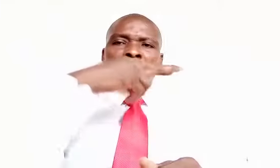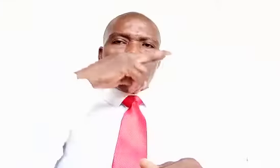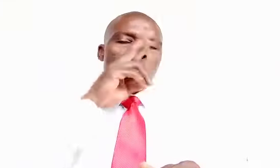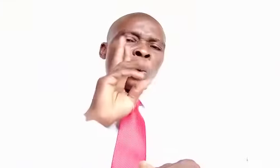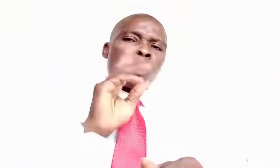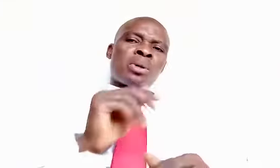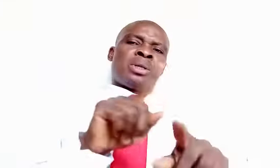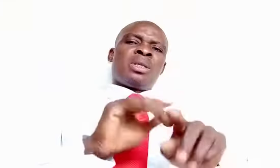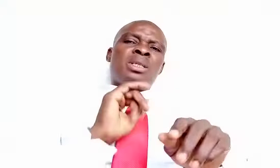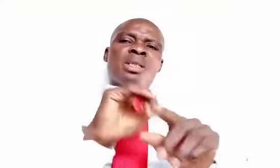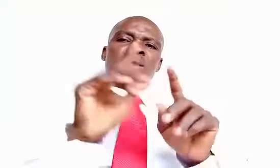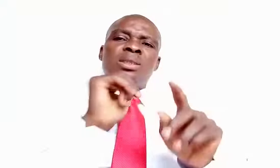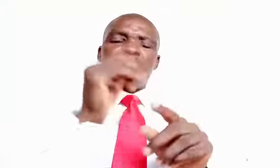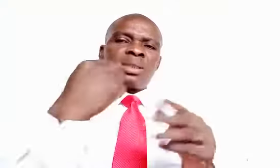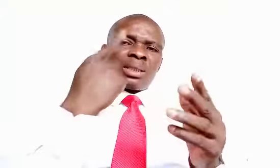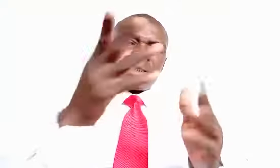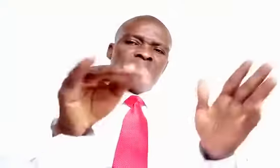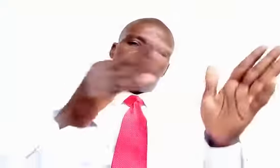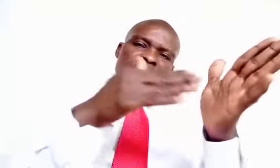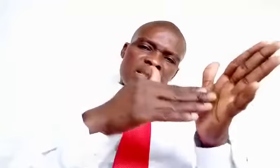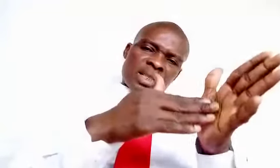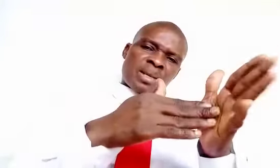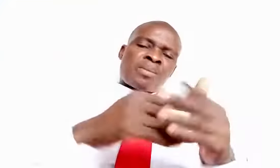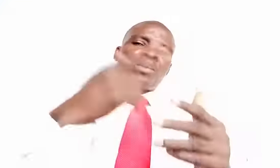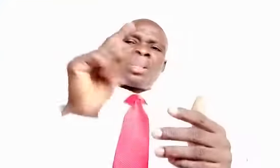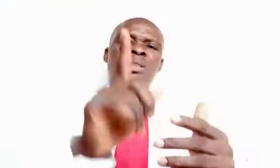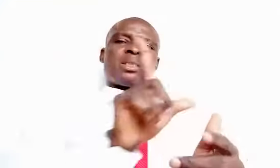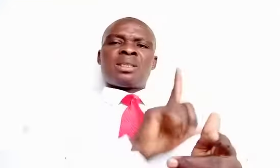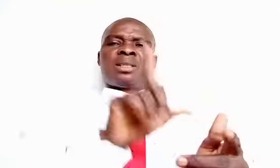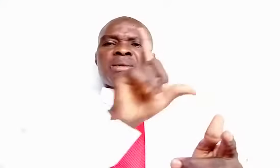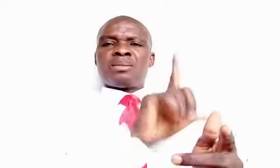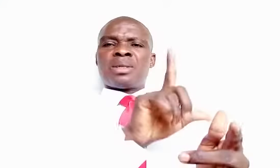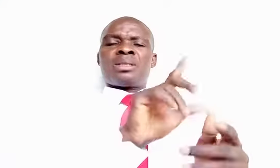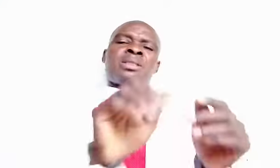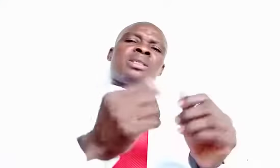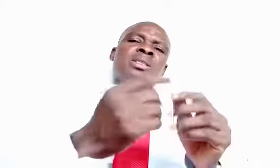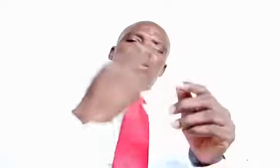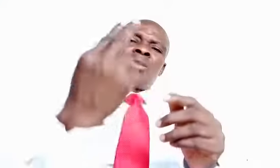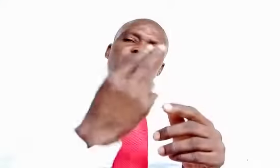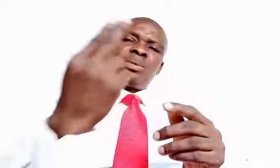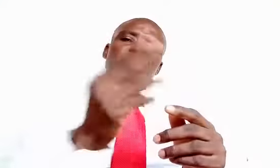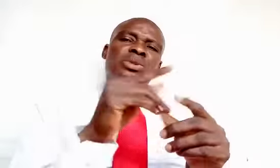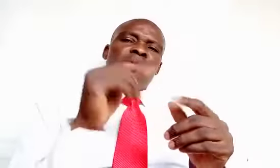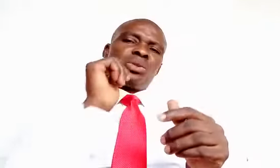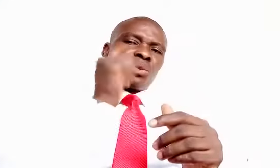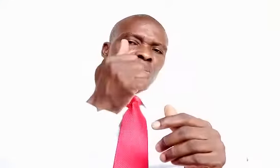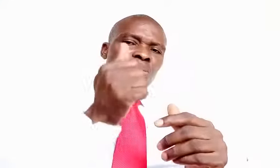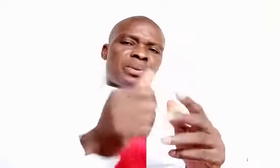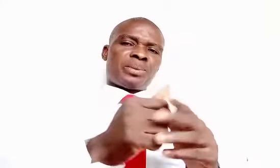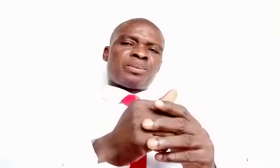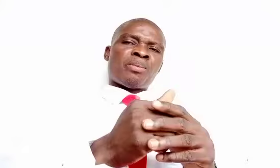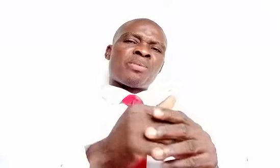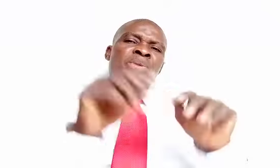again. The library will not or won't be used tomorrow. It can be